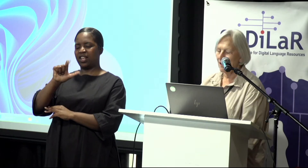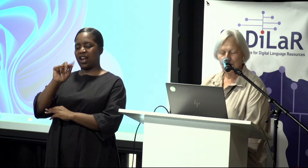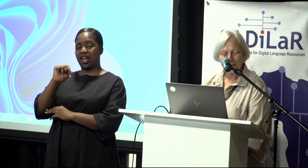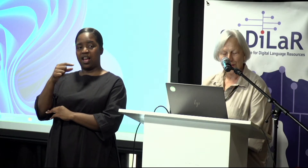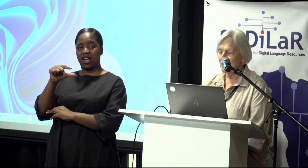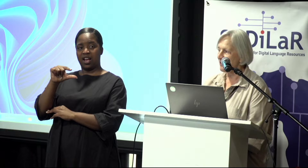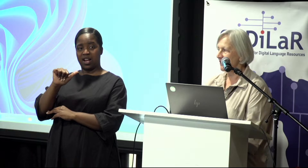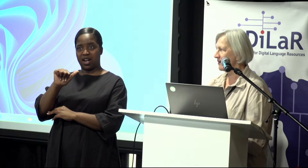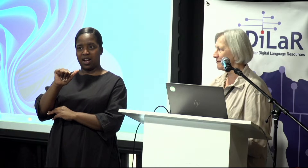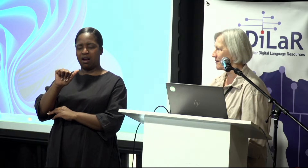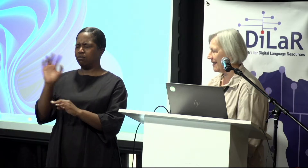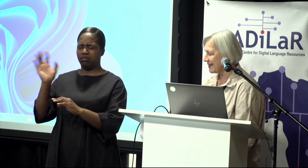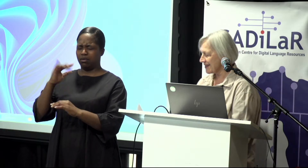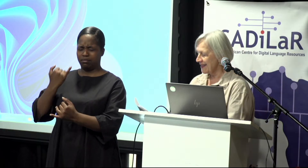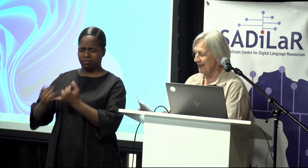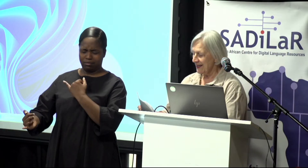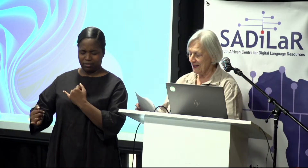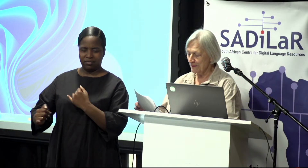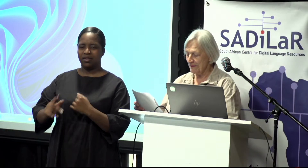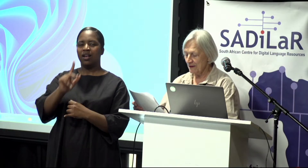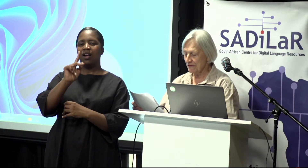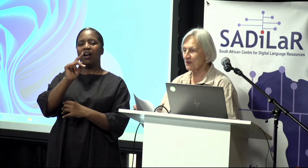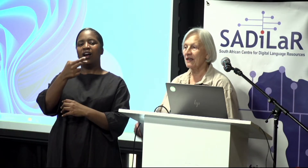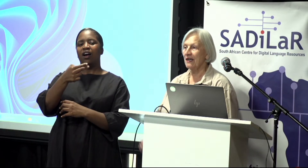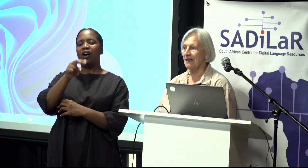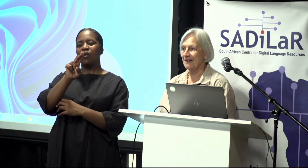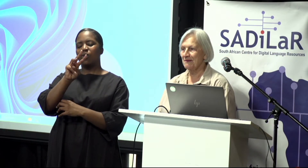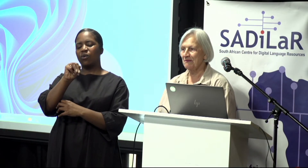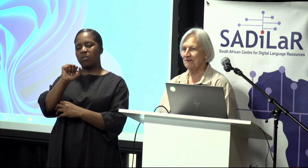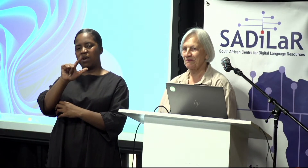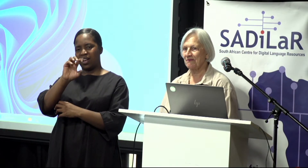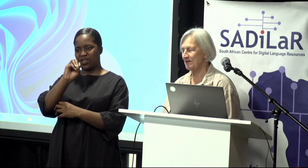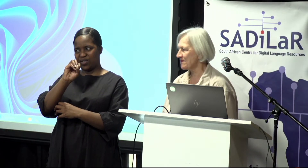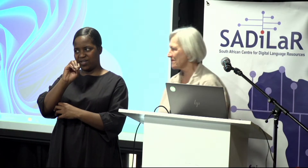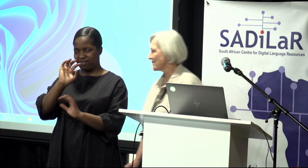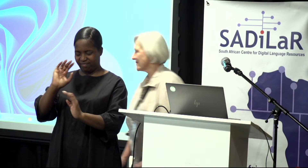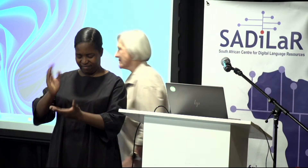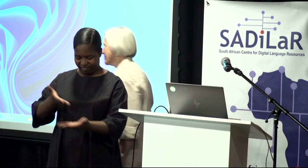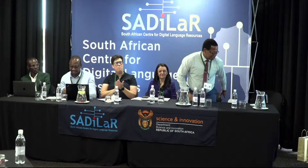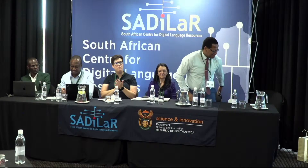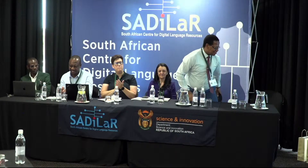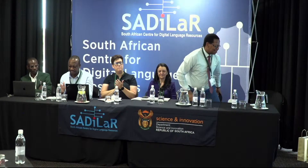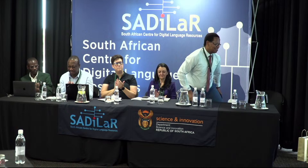Kumalu, sorry Langa for that, from Sadilar.